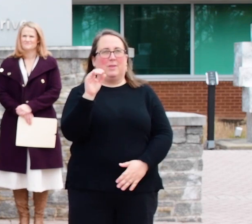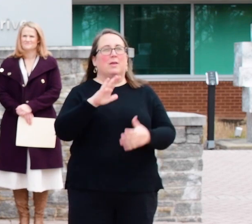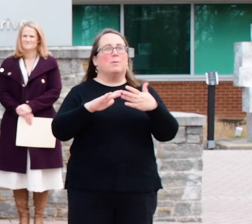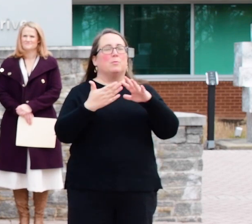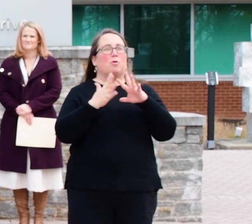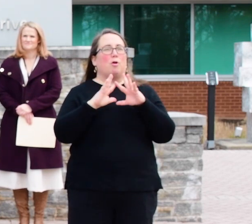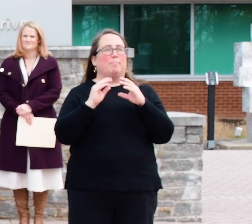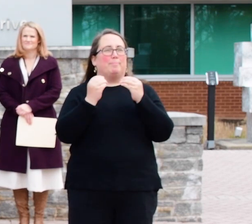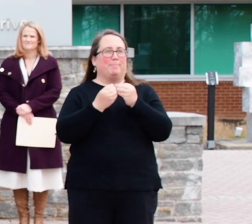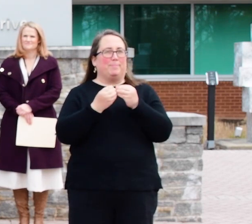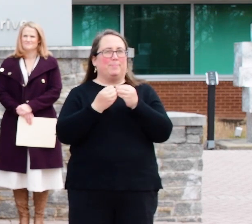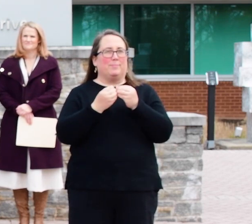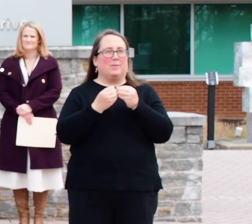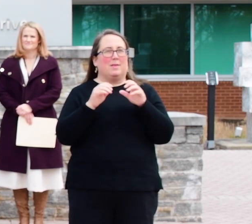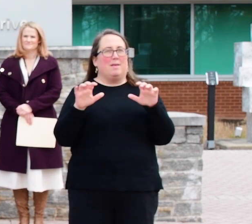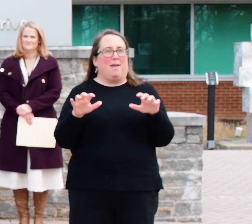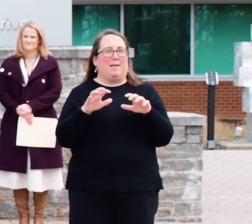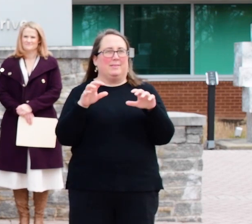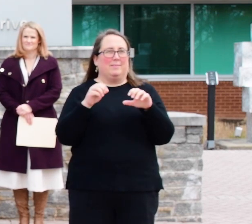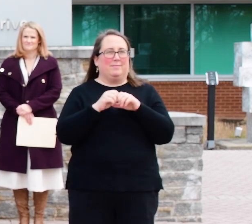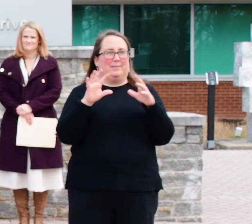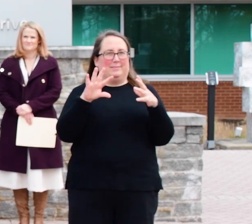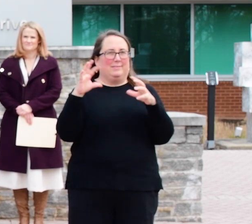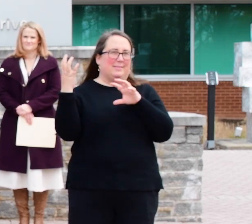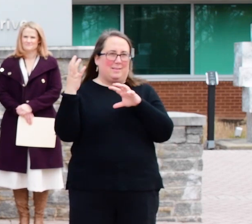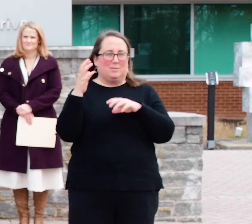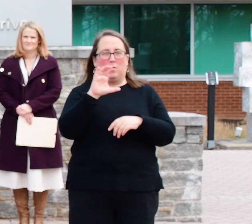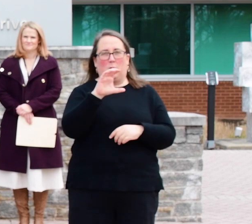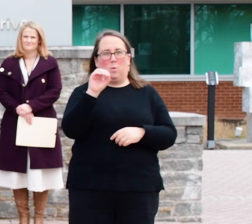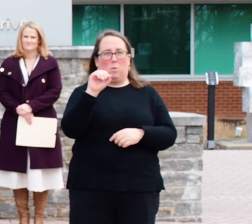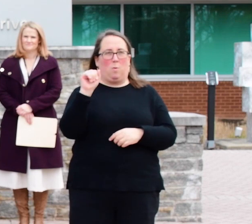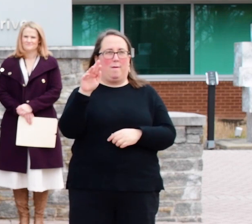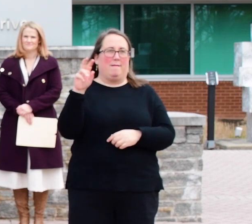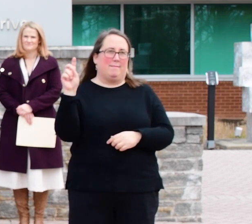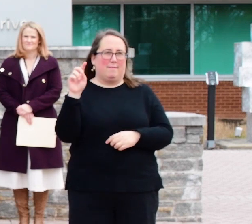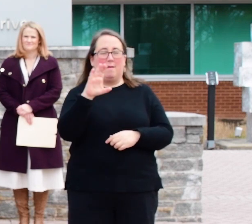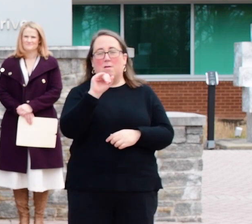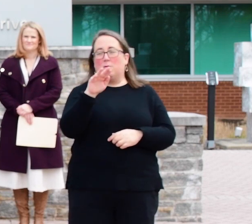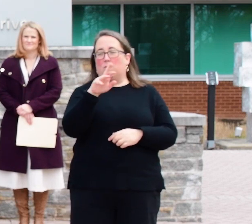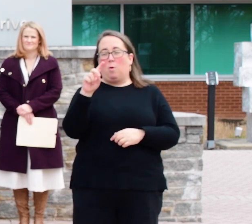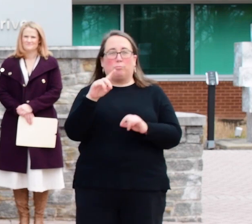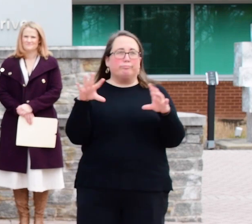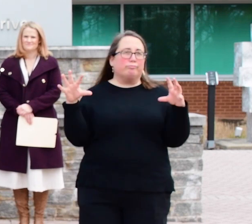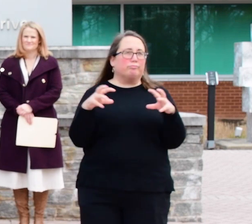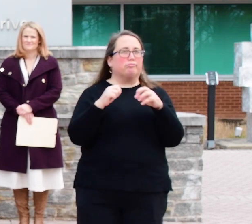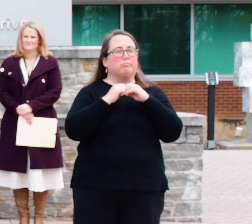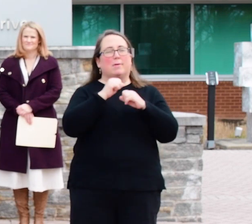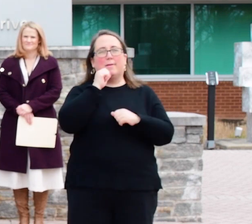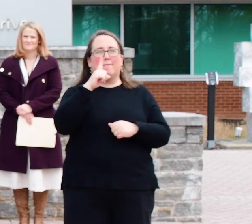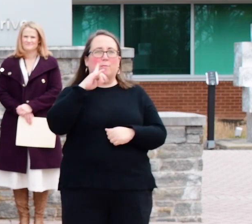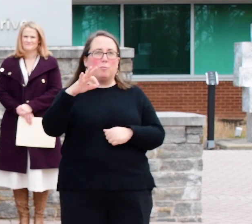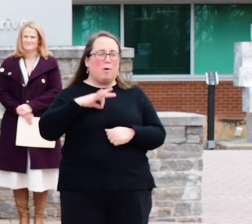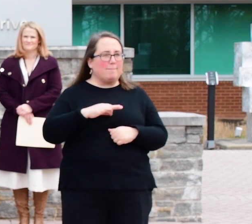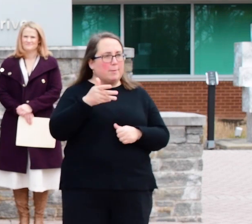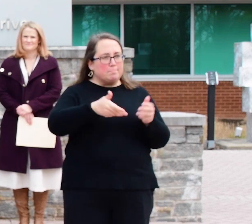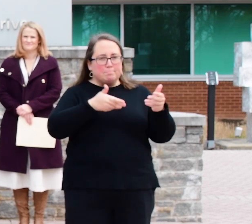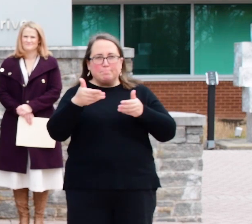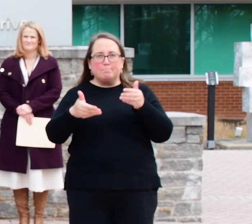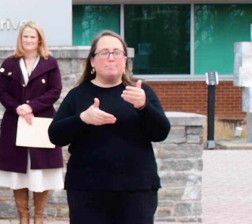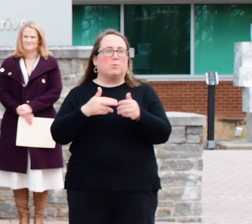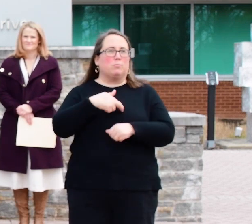Community Organizations Active in Disaster, or COAD. The COAD brings together nonprofits,